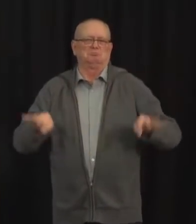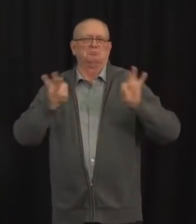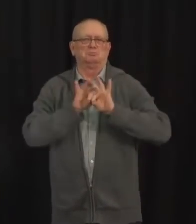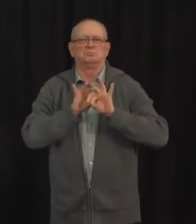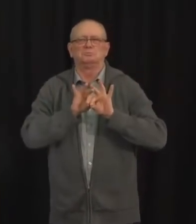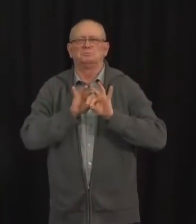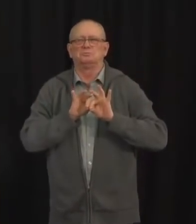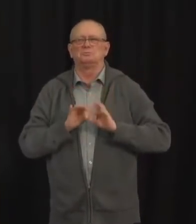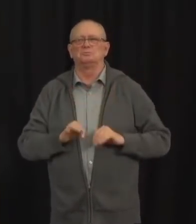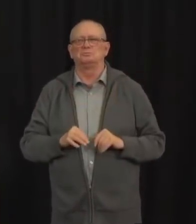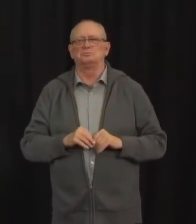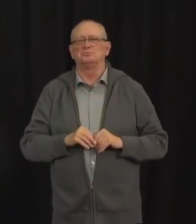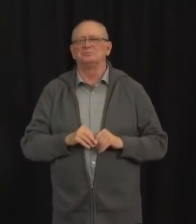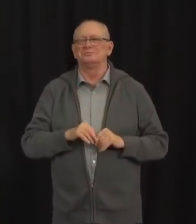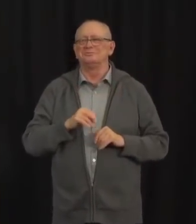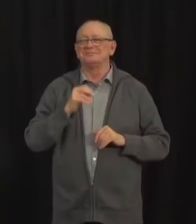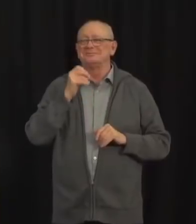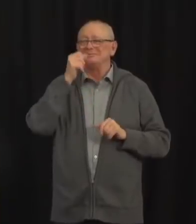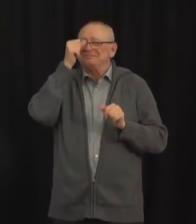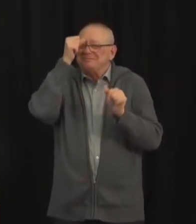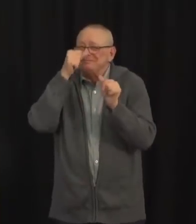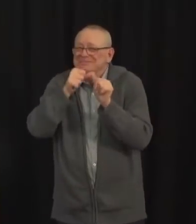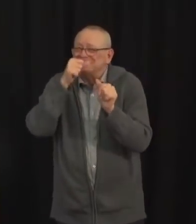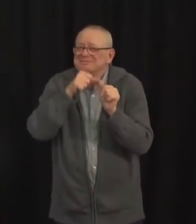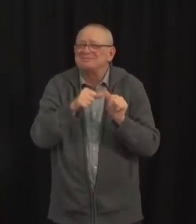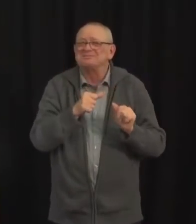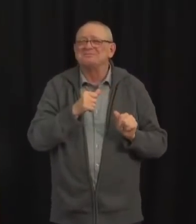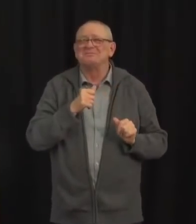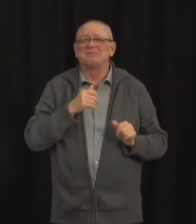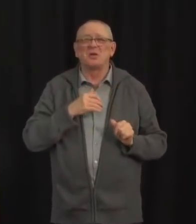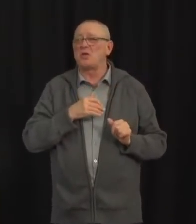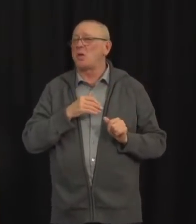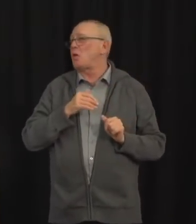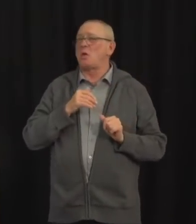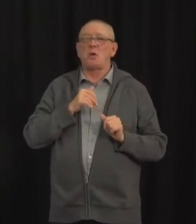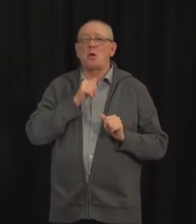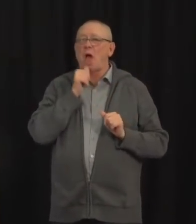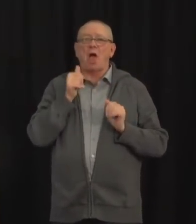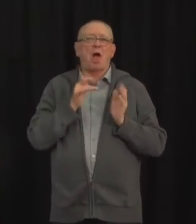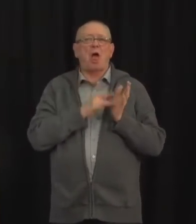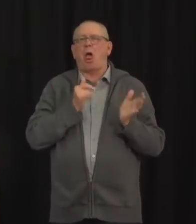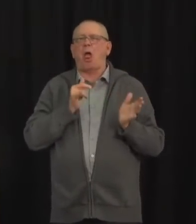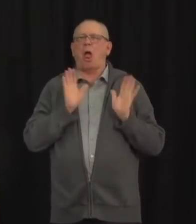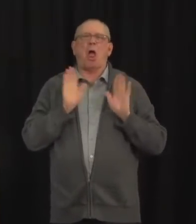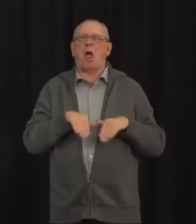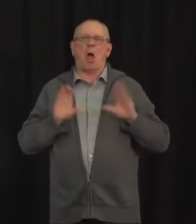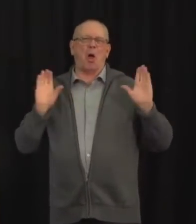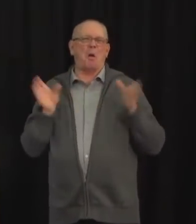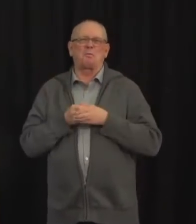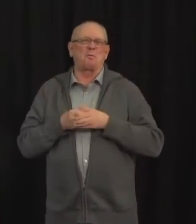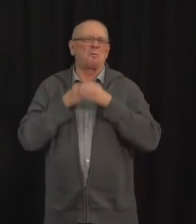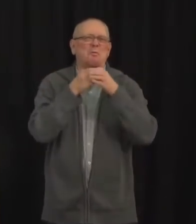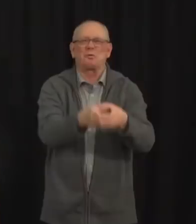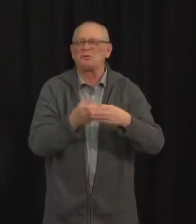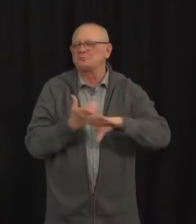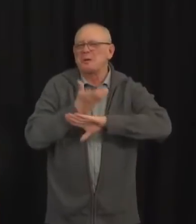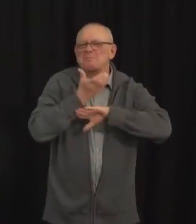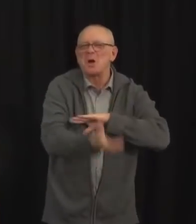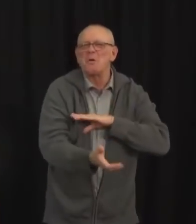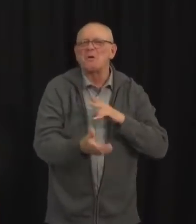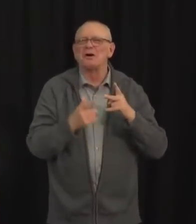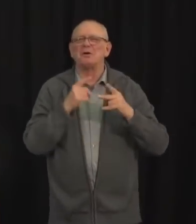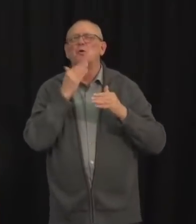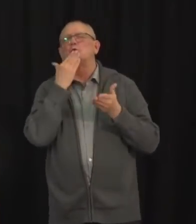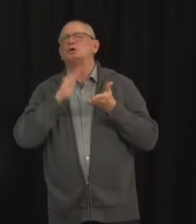Albertans to please follow the spirit of the restrictions that are now in place. This is about reducing the spread, not finding